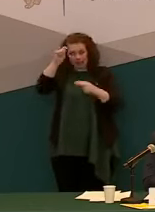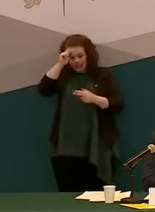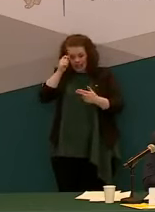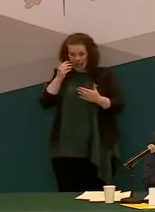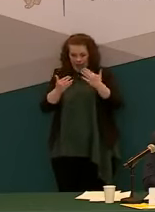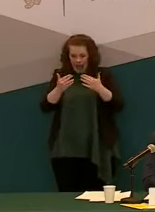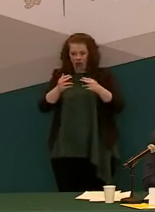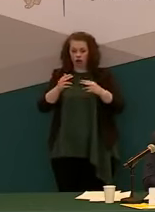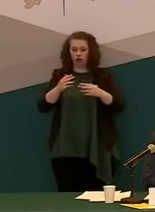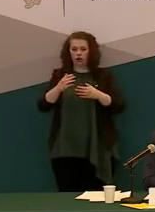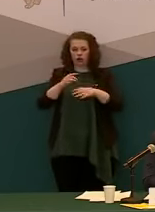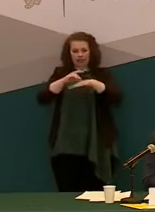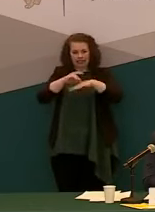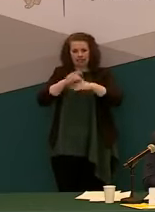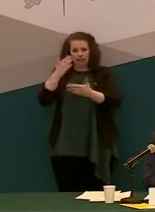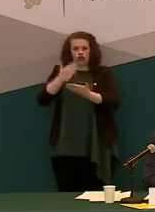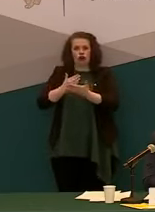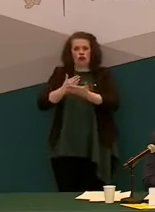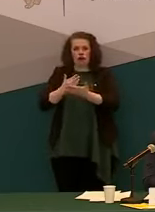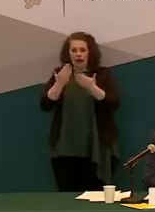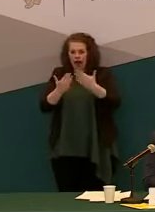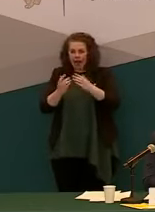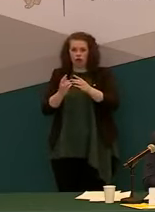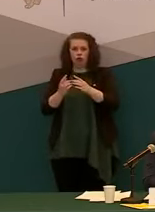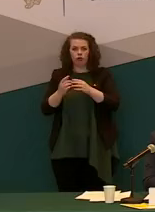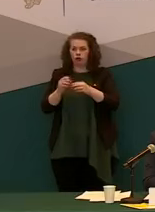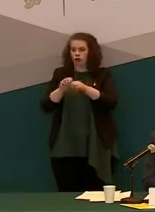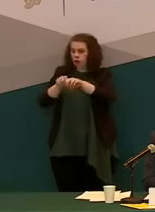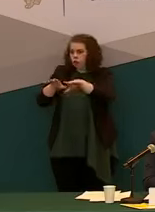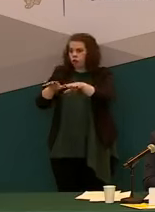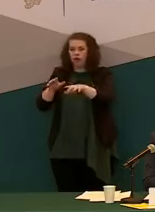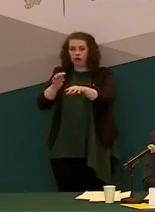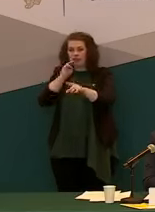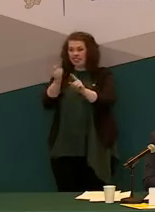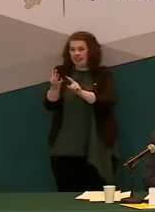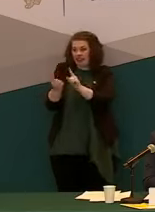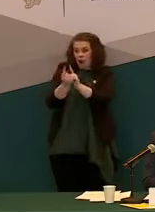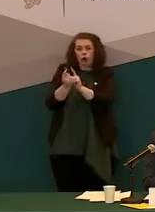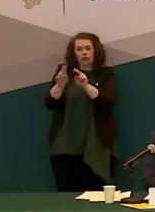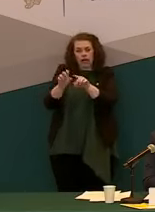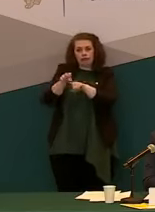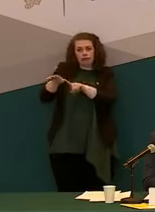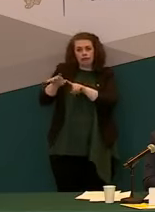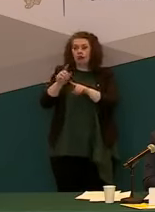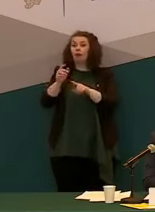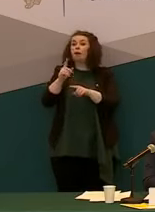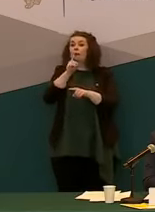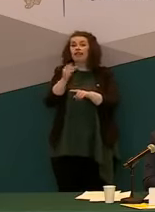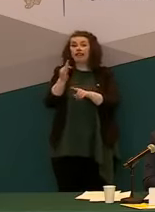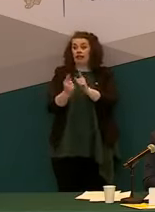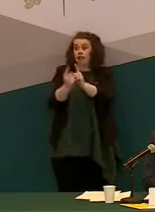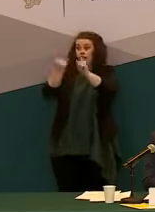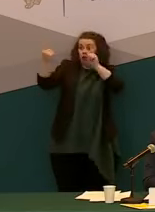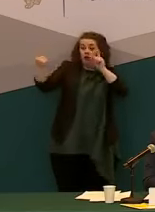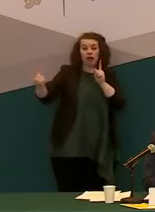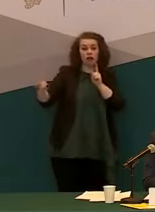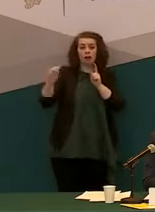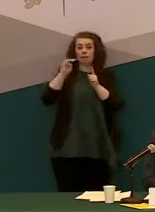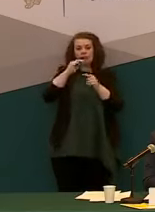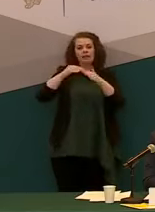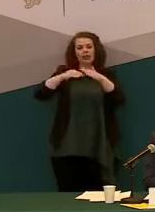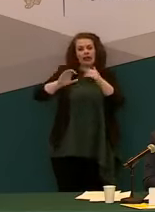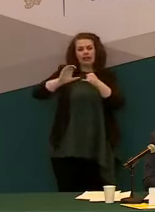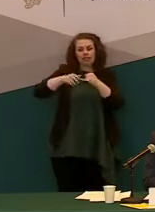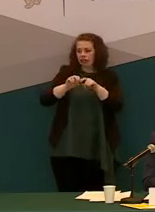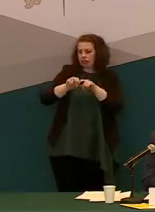to person through distancing, hygiene, and in particular the control of droplets and